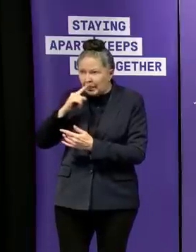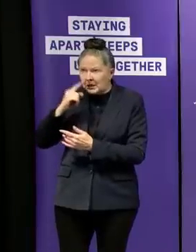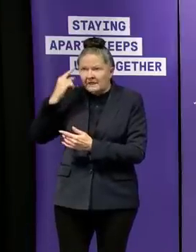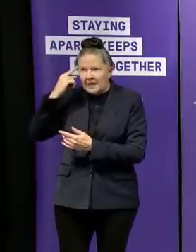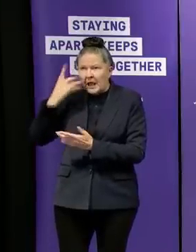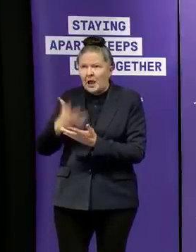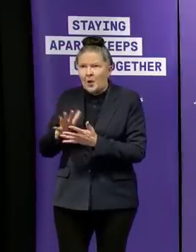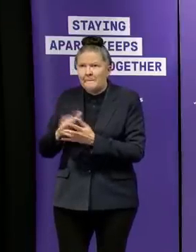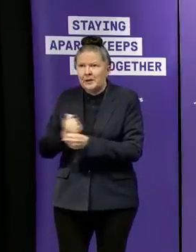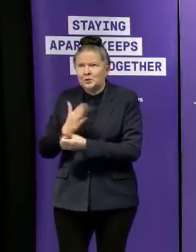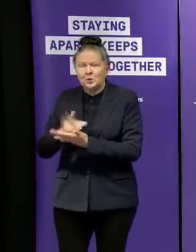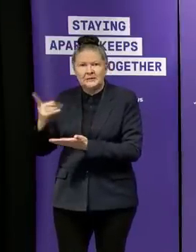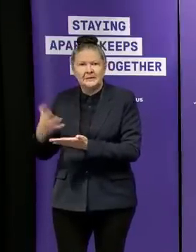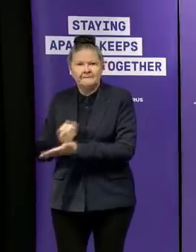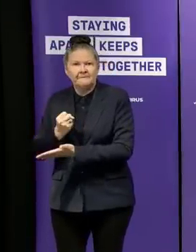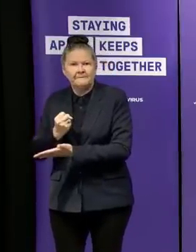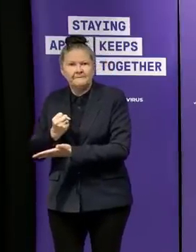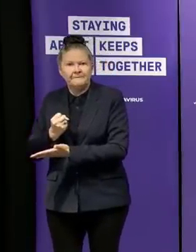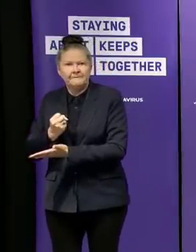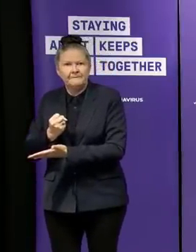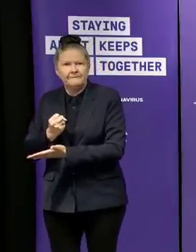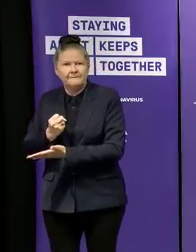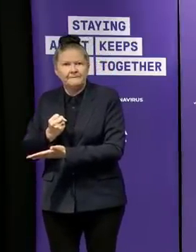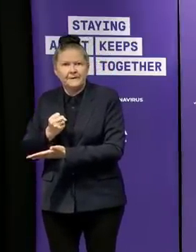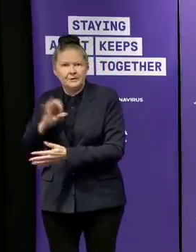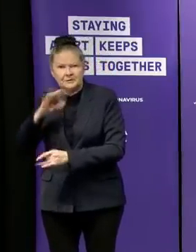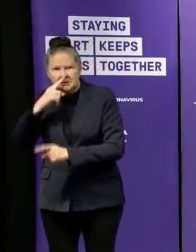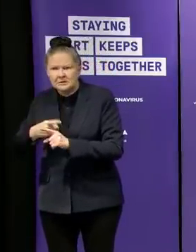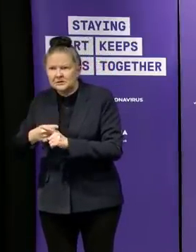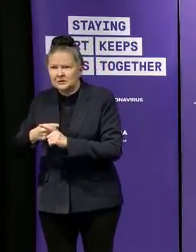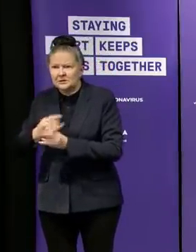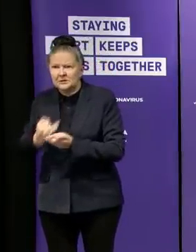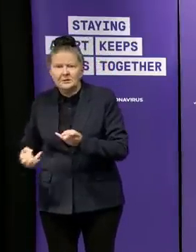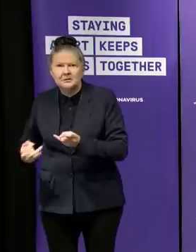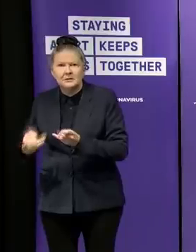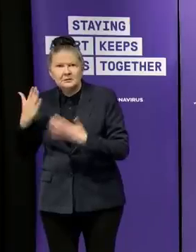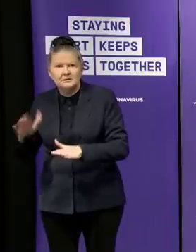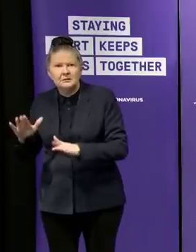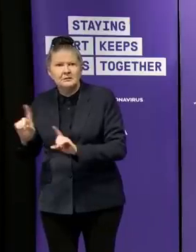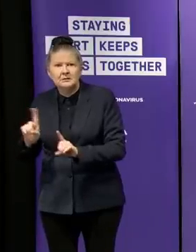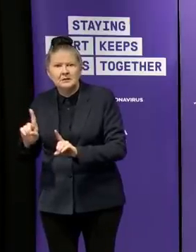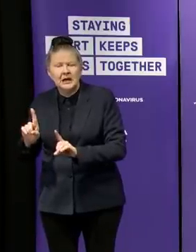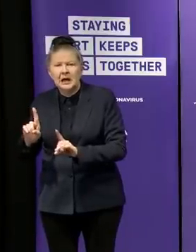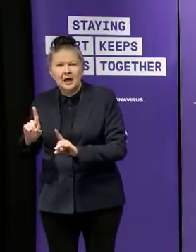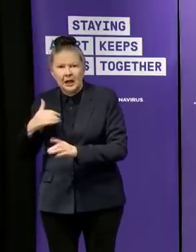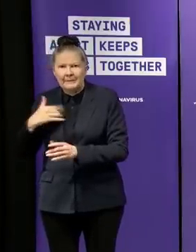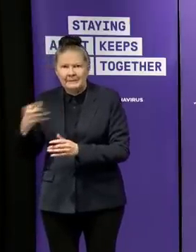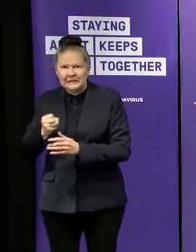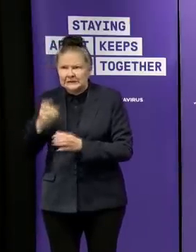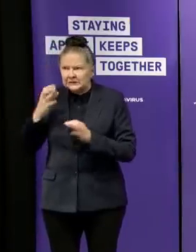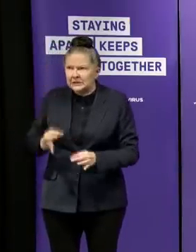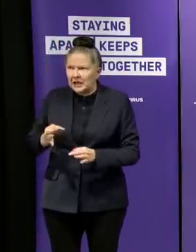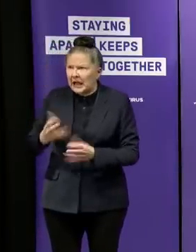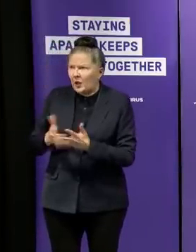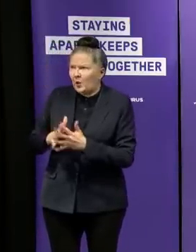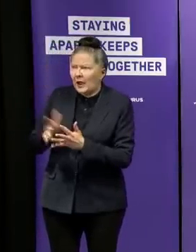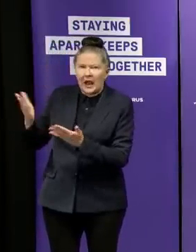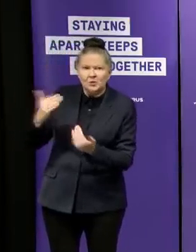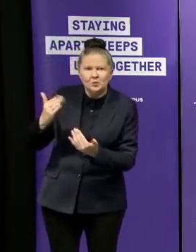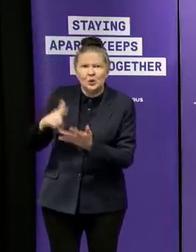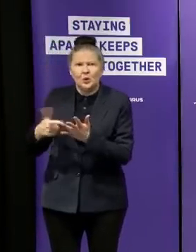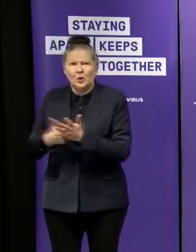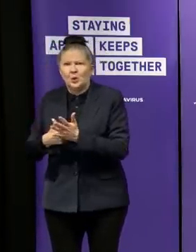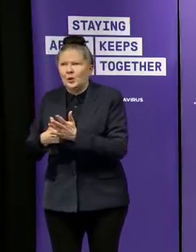And sometimes that means you've got to take very challenging steps. You've got to do some things that you'd much prefer not to. I think